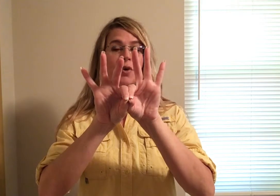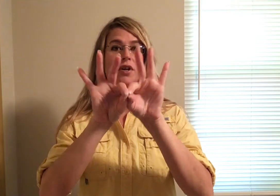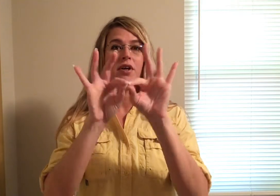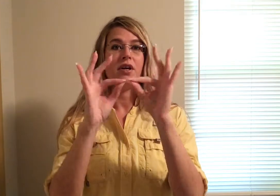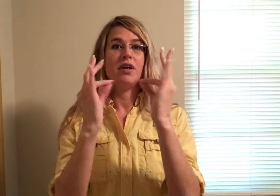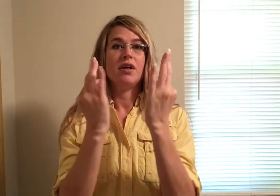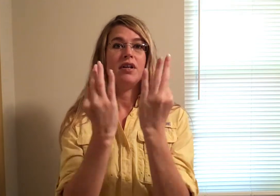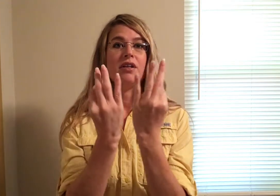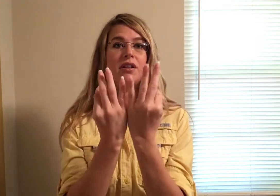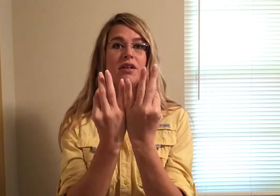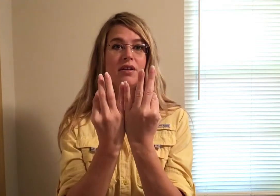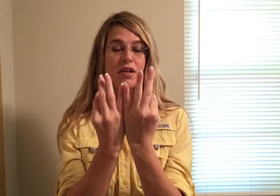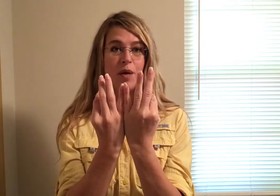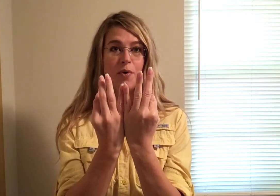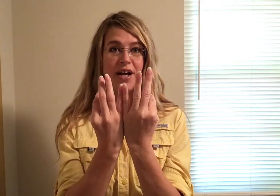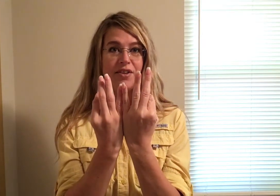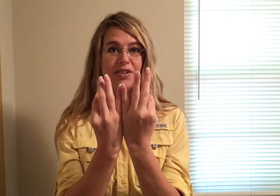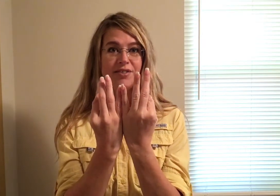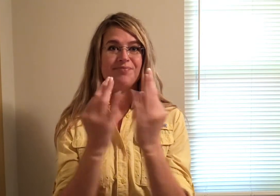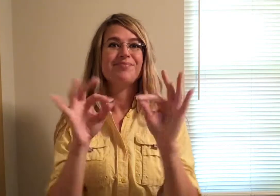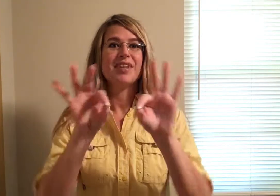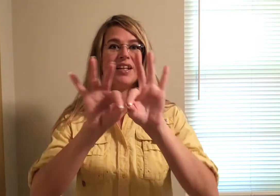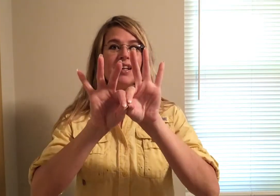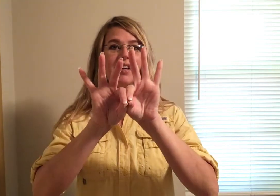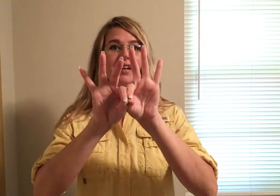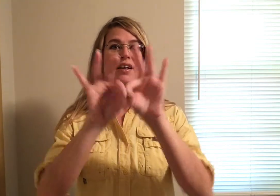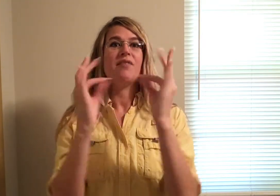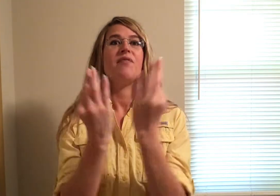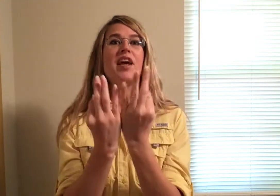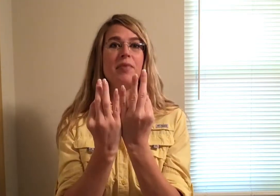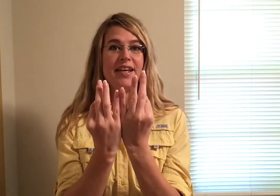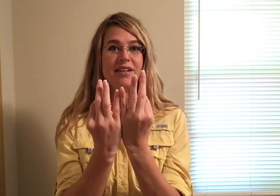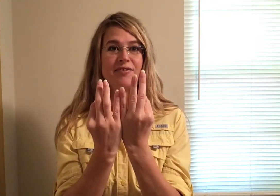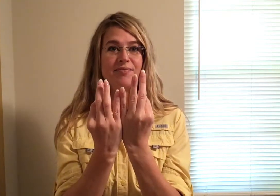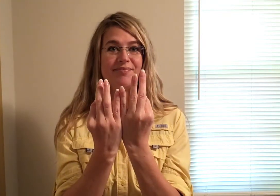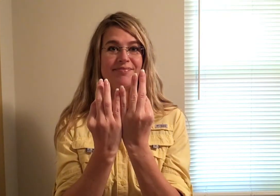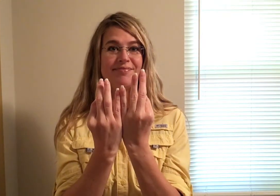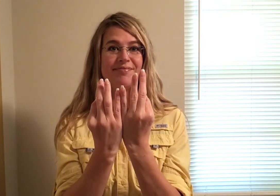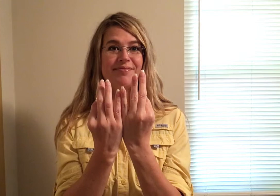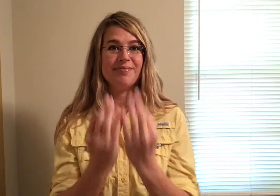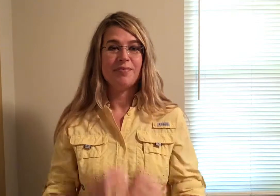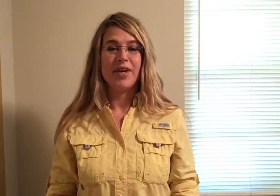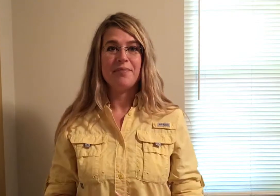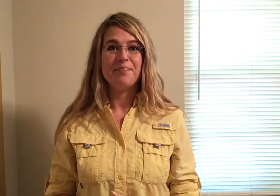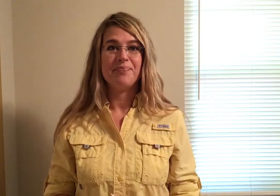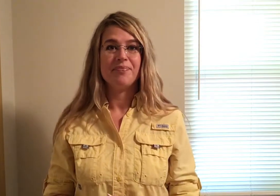forward, come around, family, okay?